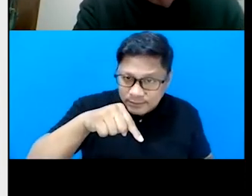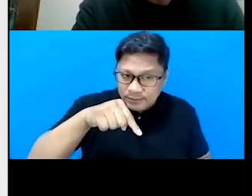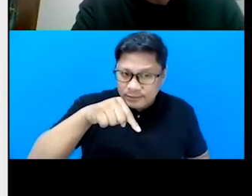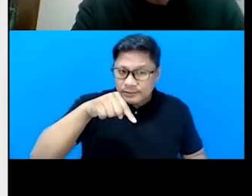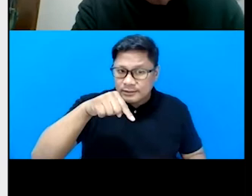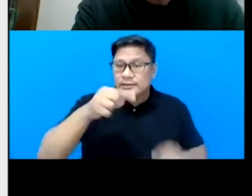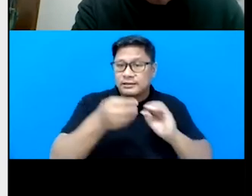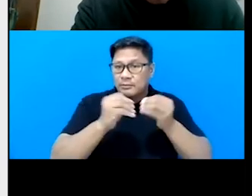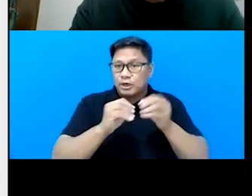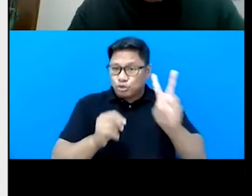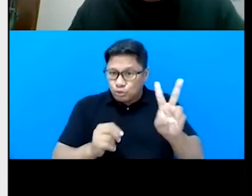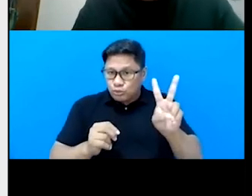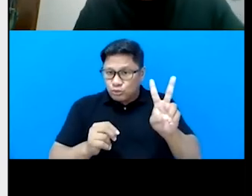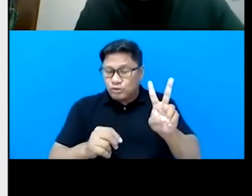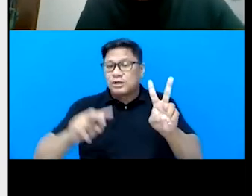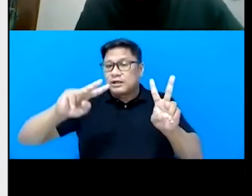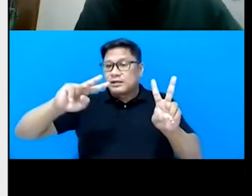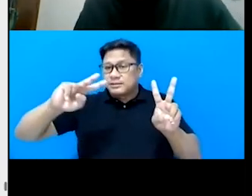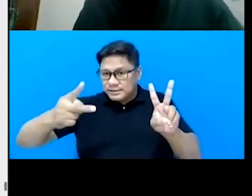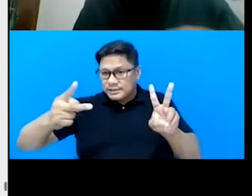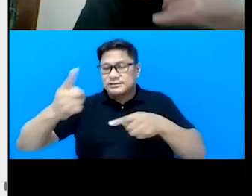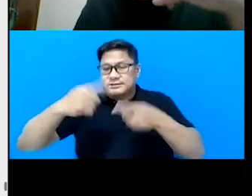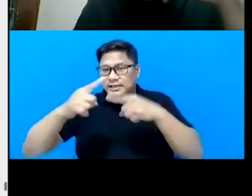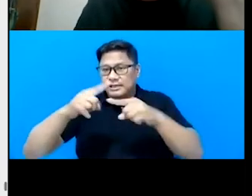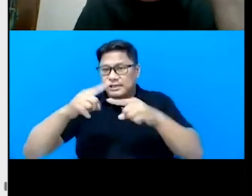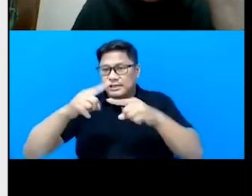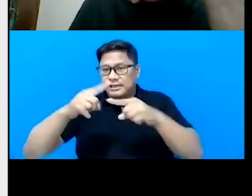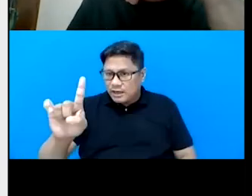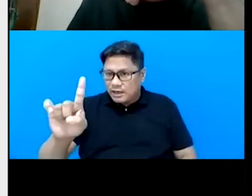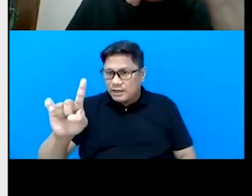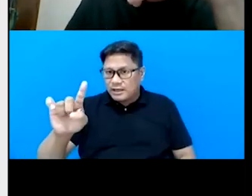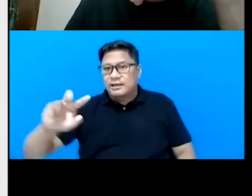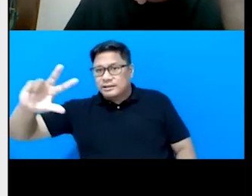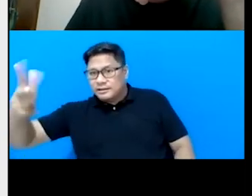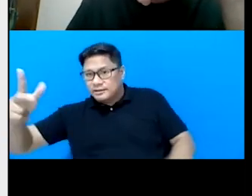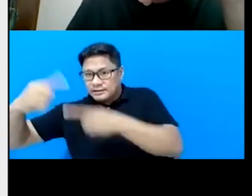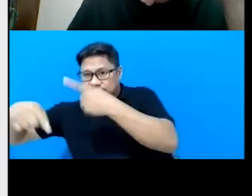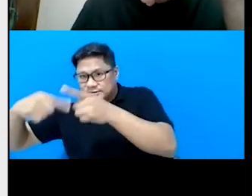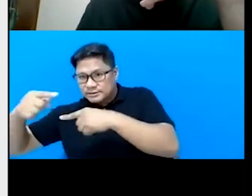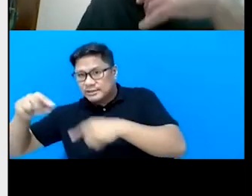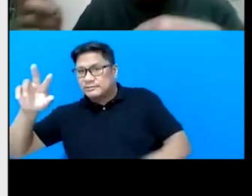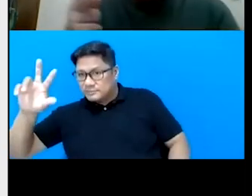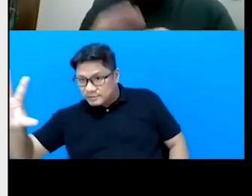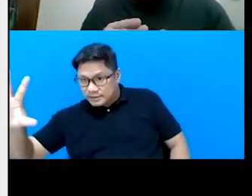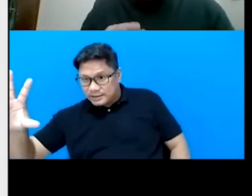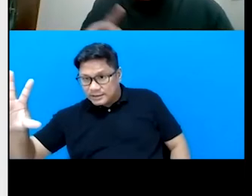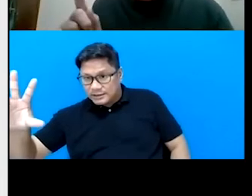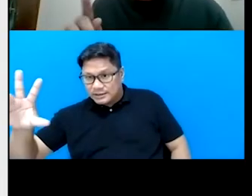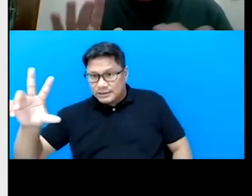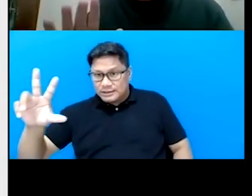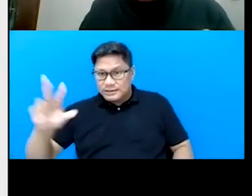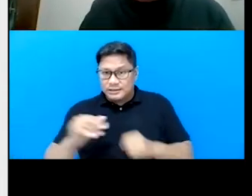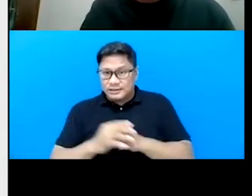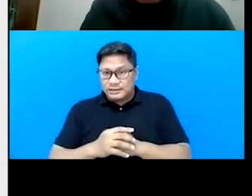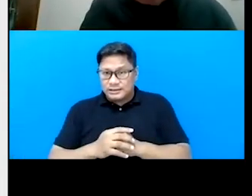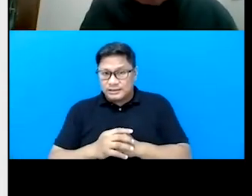number 2, the second sign would be number 1, and the third sign would be number 3. You name what?